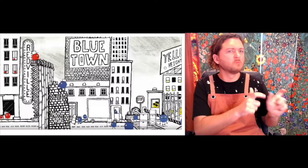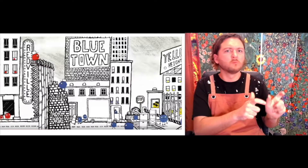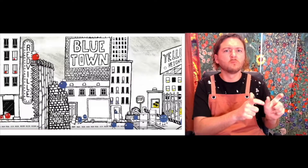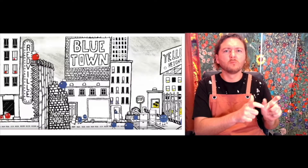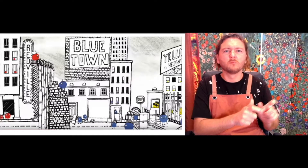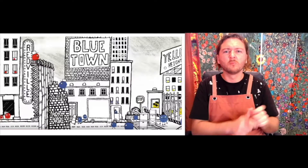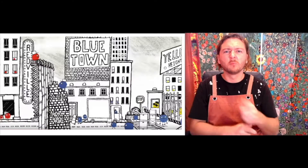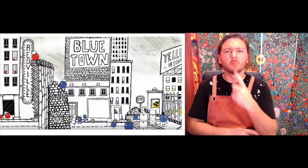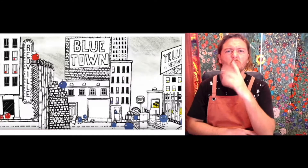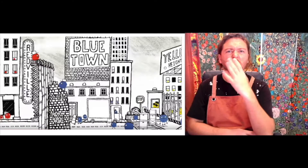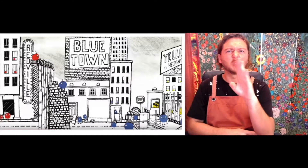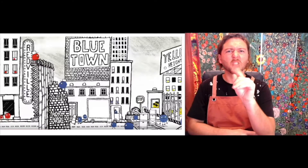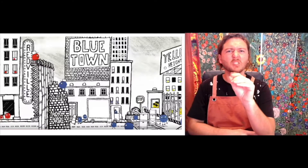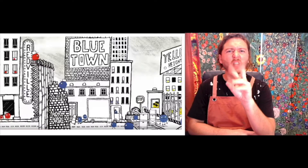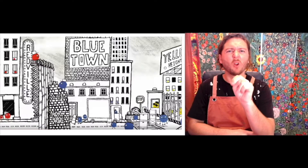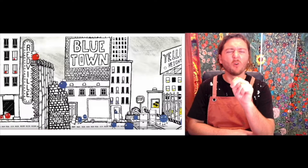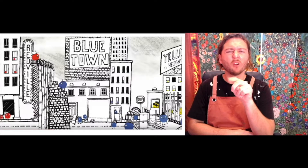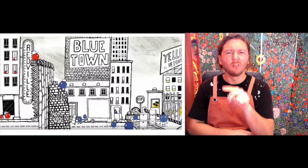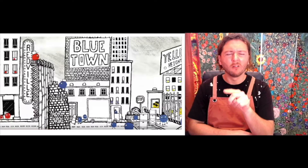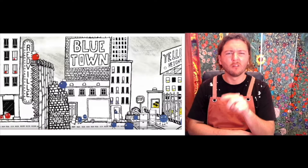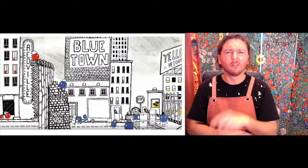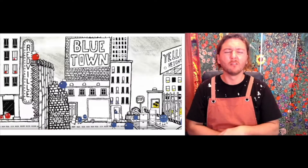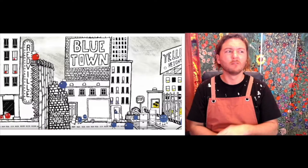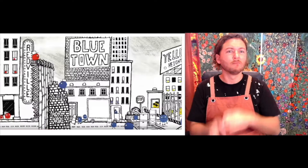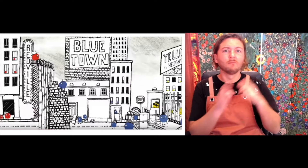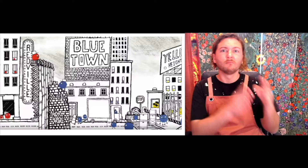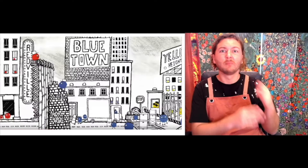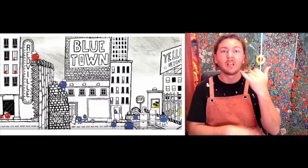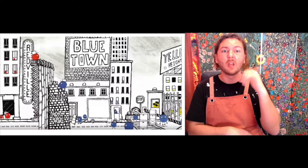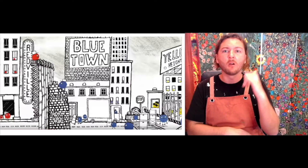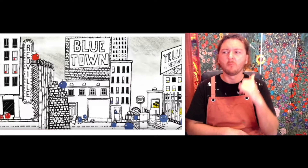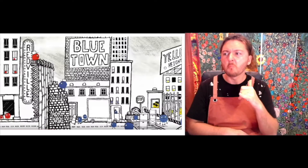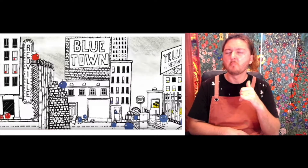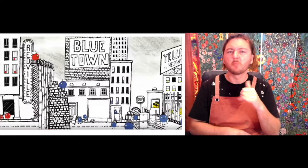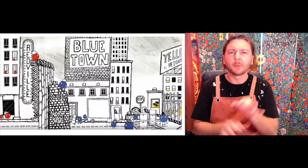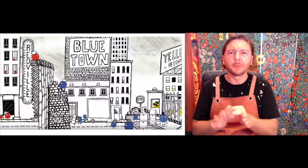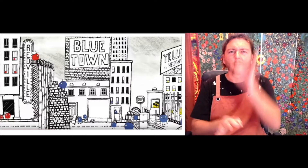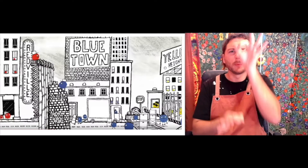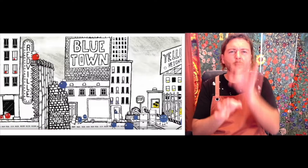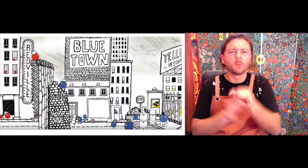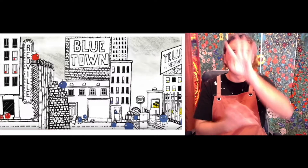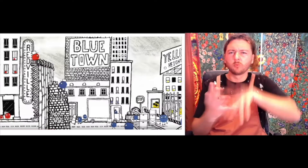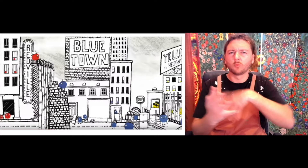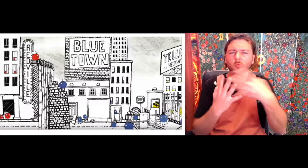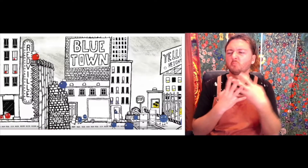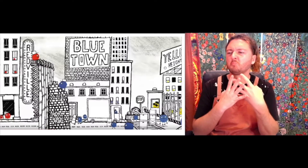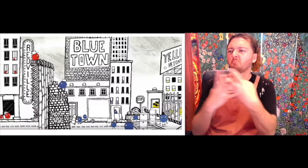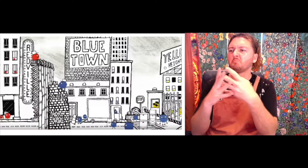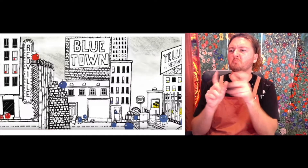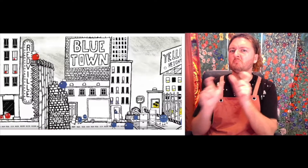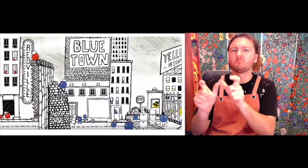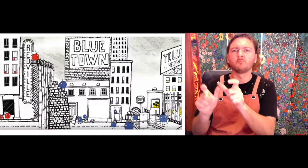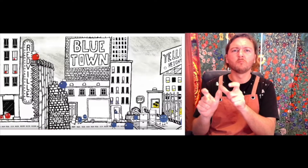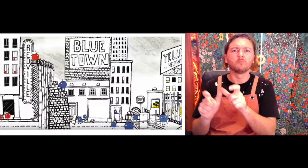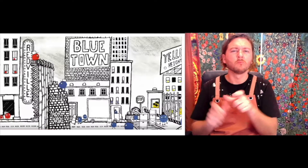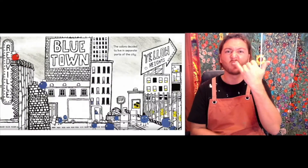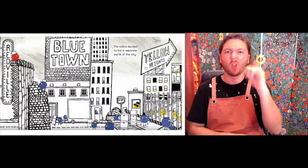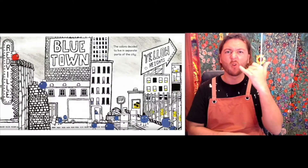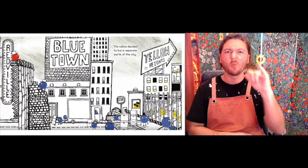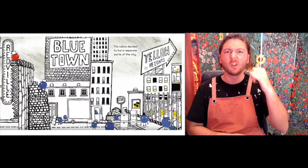Bluetown decided that they were going to have their own space right in between. The yellows, they decided to have their own gates